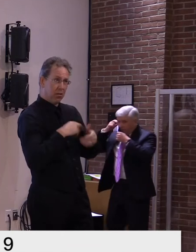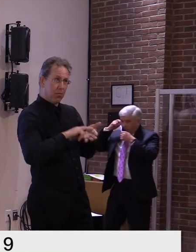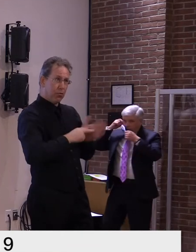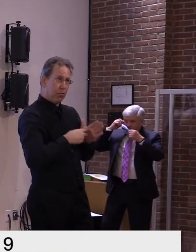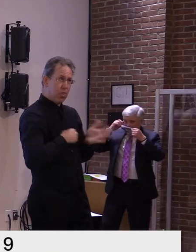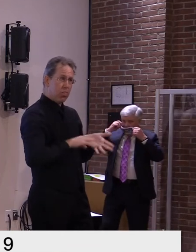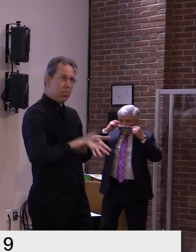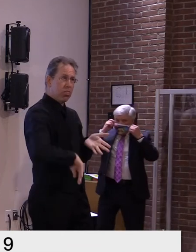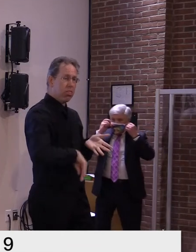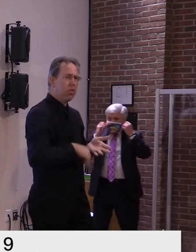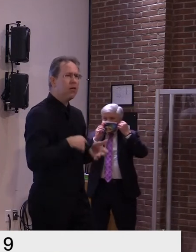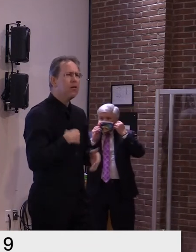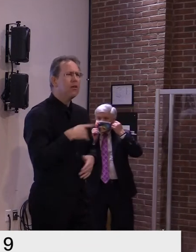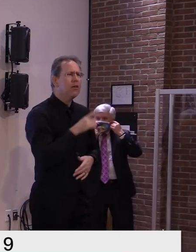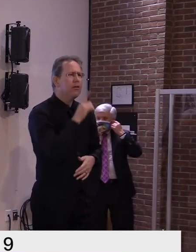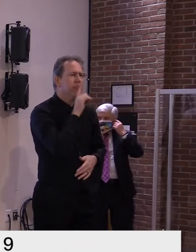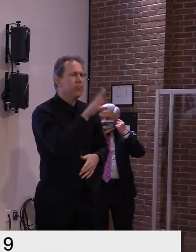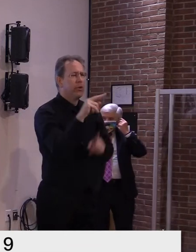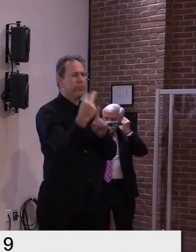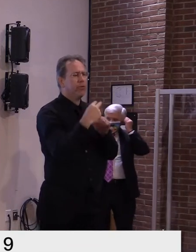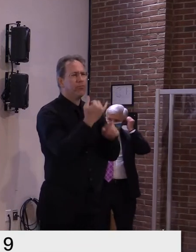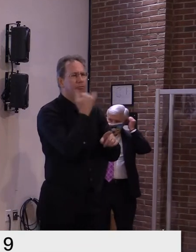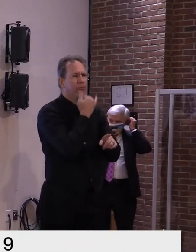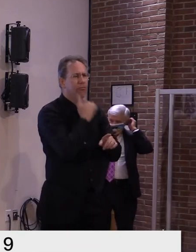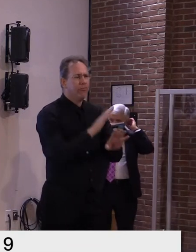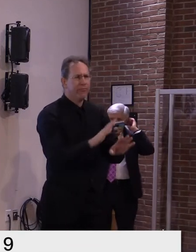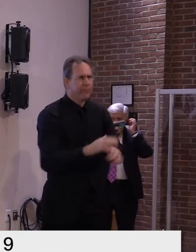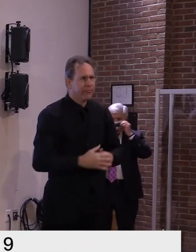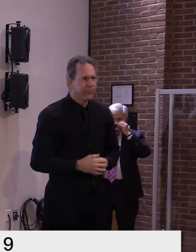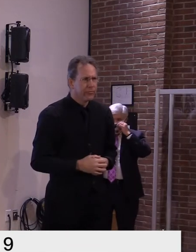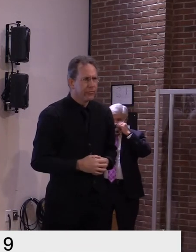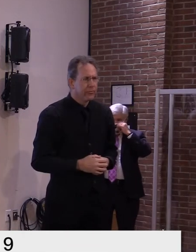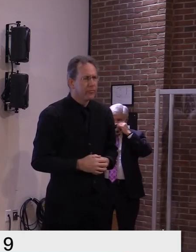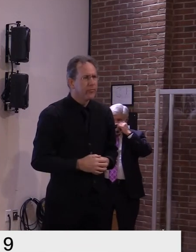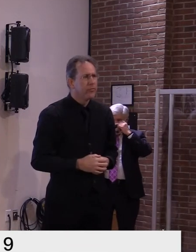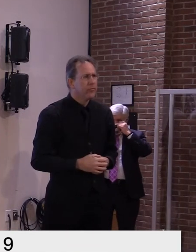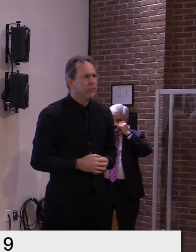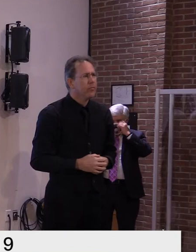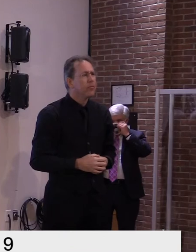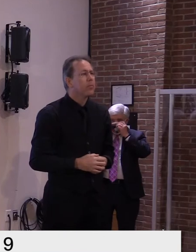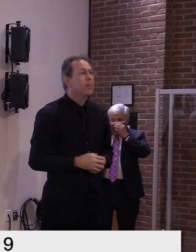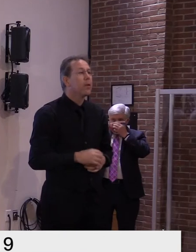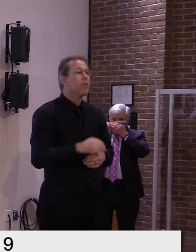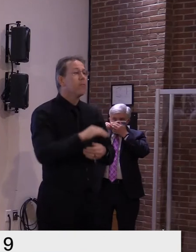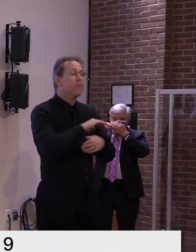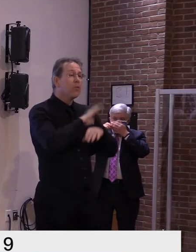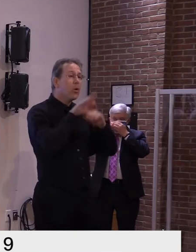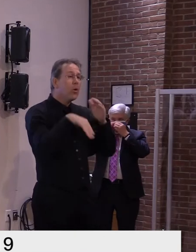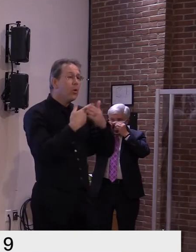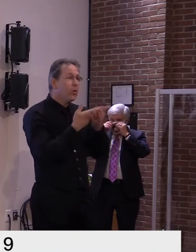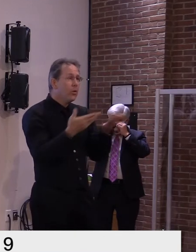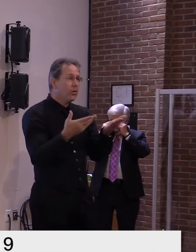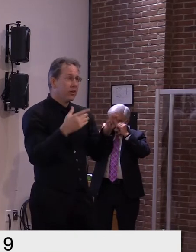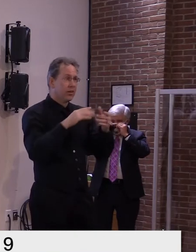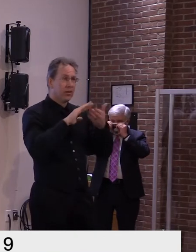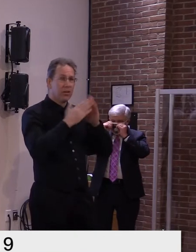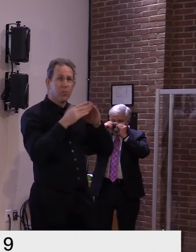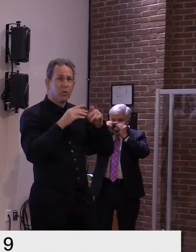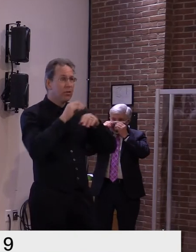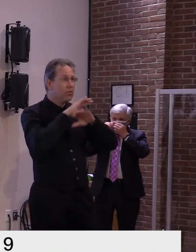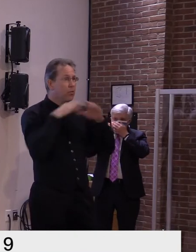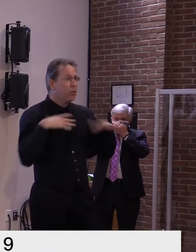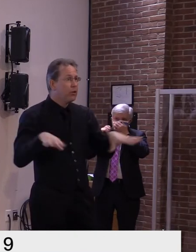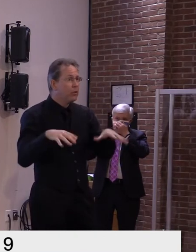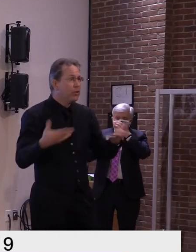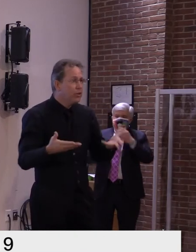a perception. There was what was communicated was the overall community strategy to go by age band while